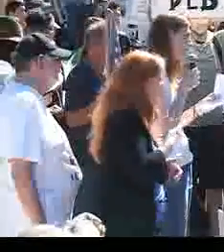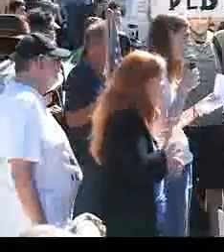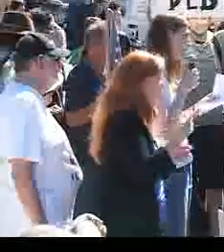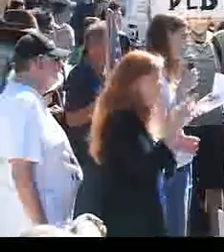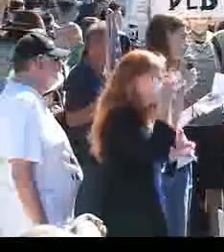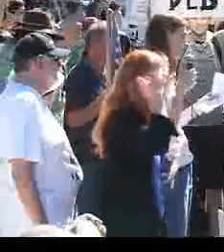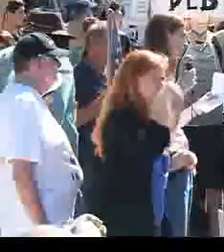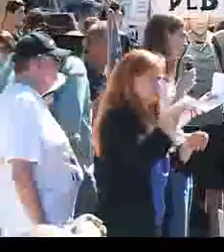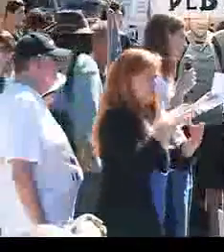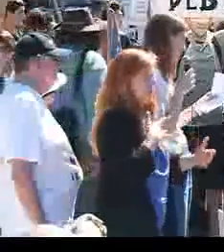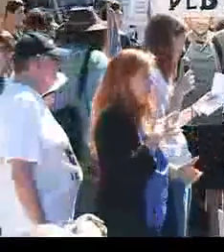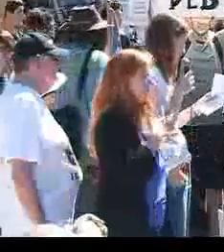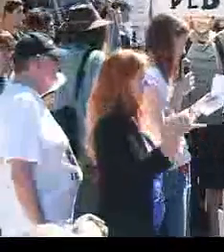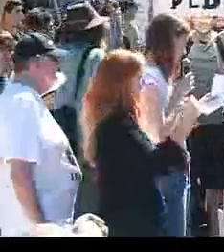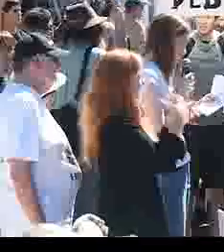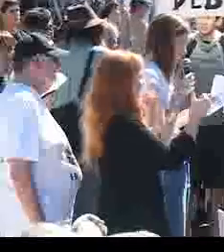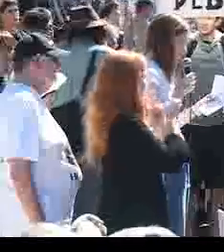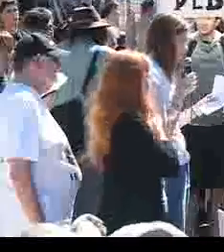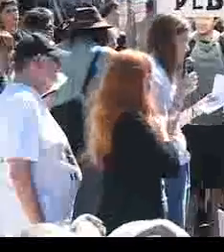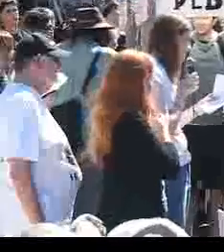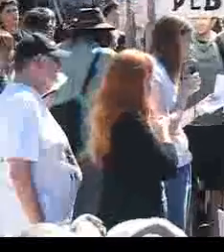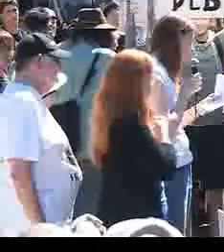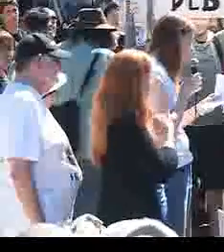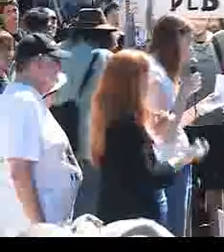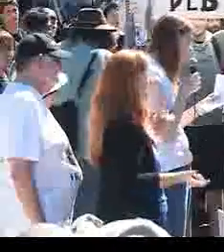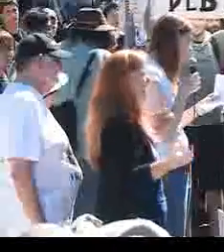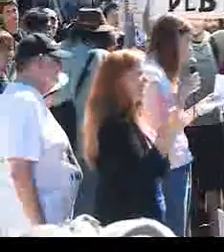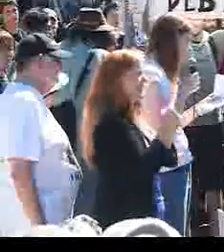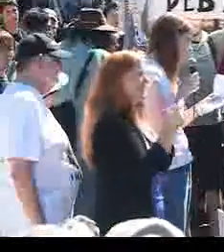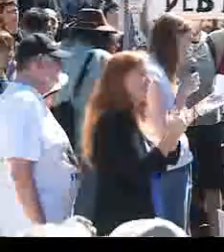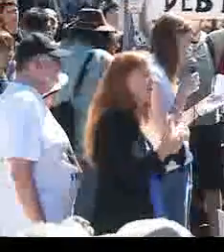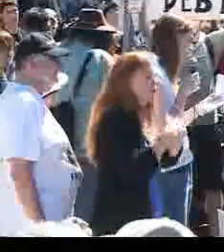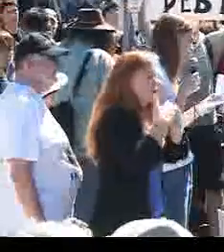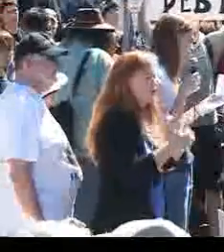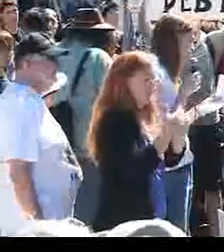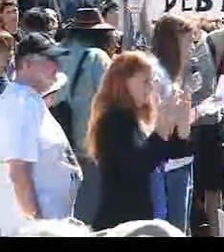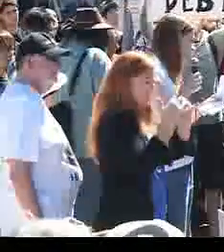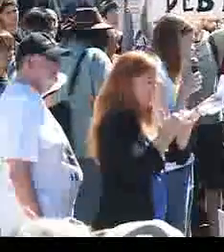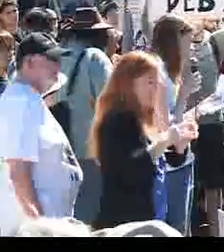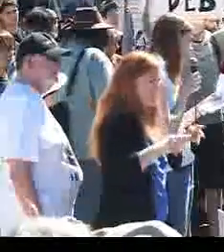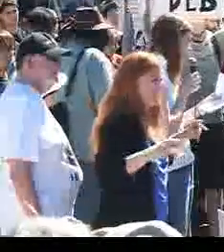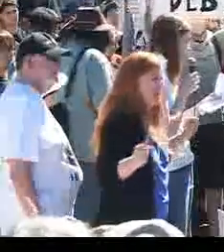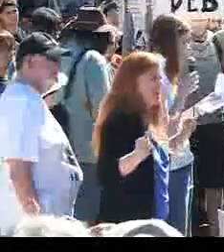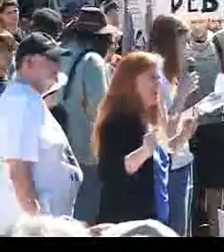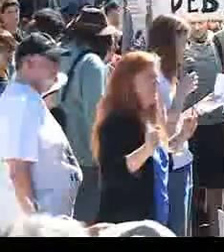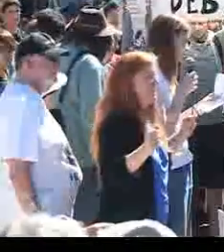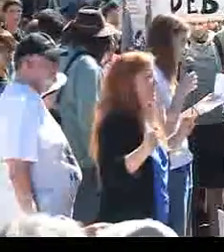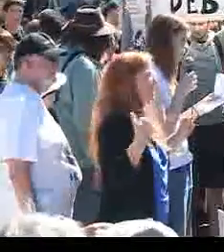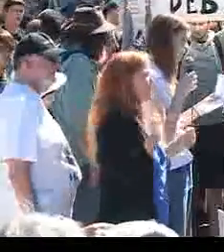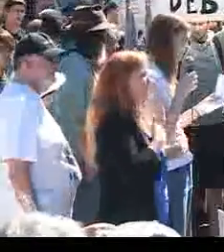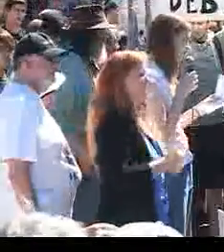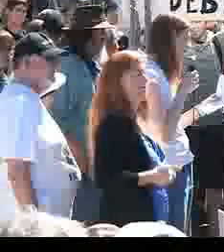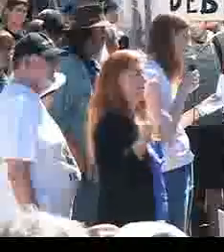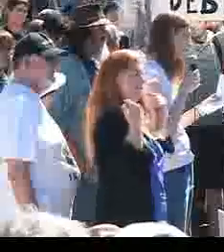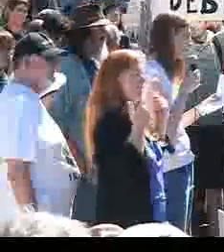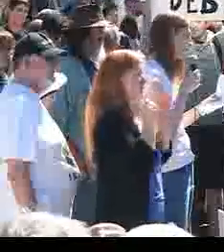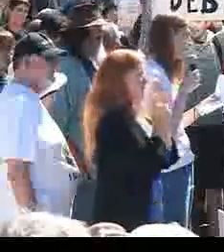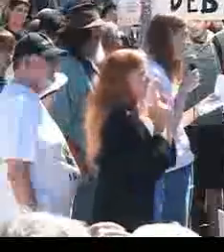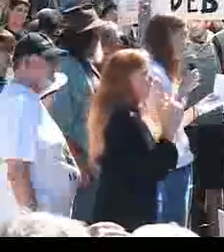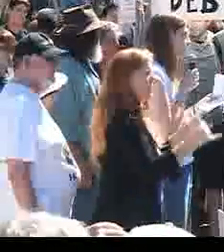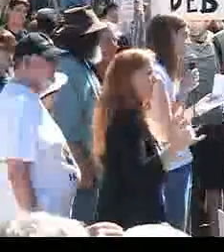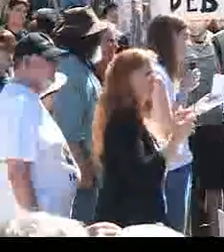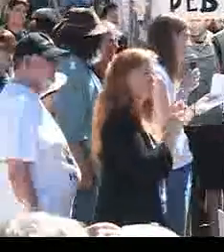heart? Yes! Until the machine is dismantled, we live in a moment ripe for collective